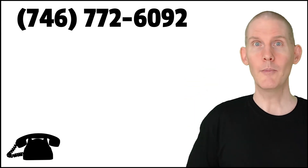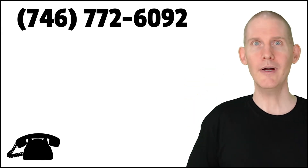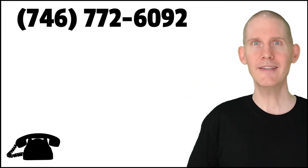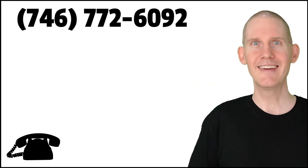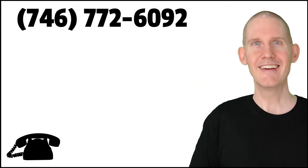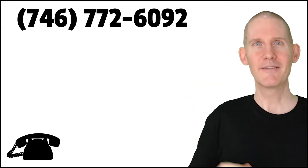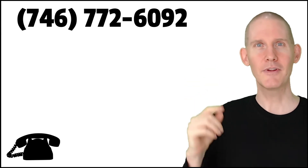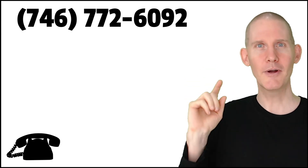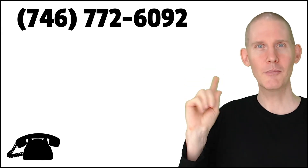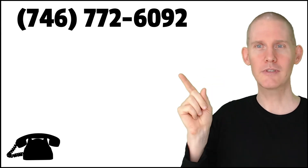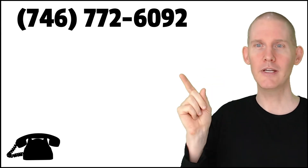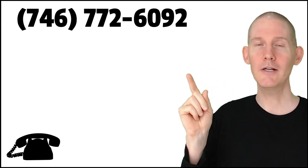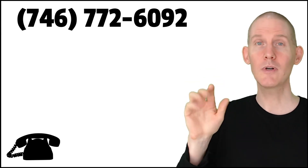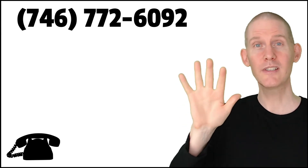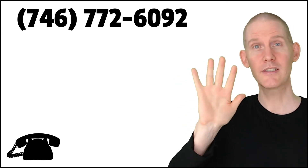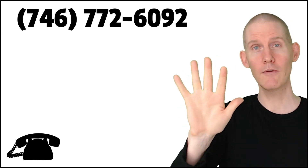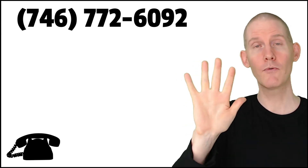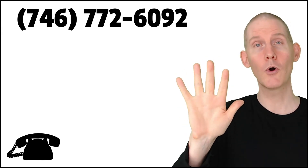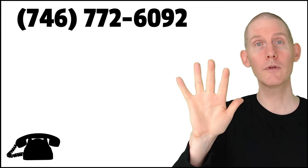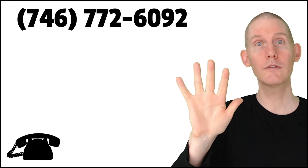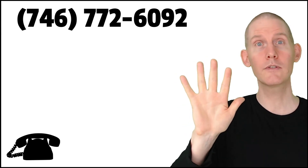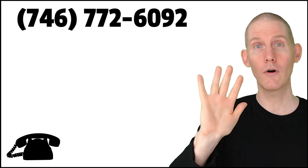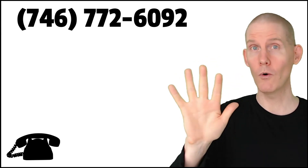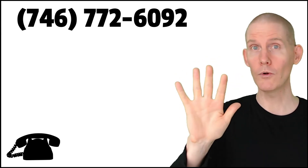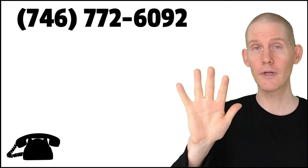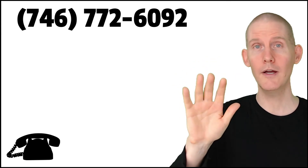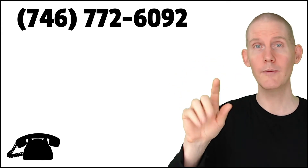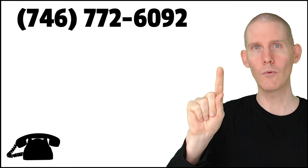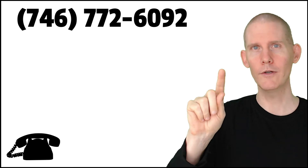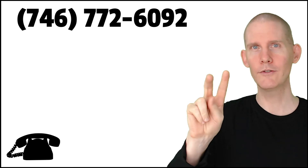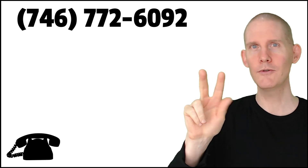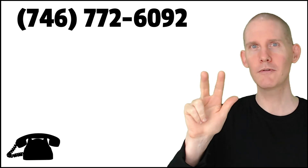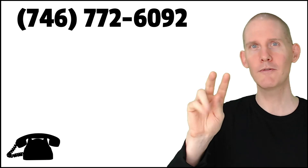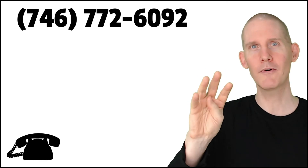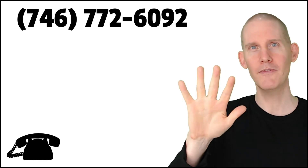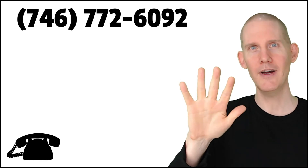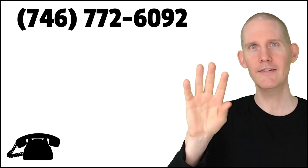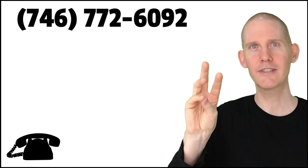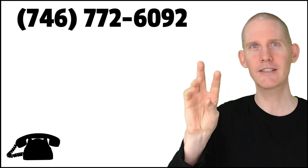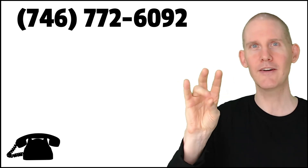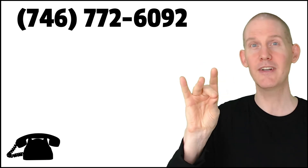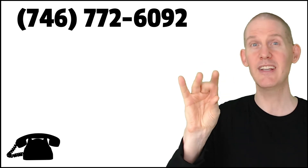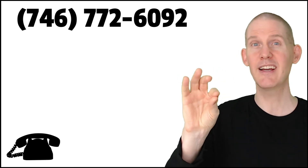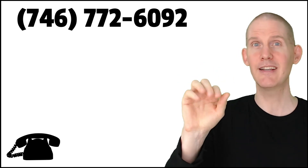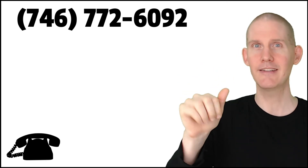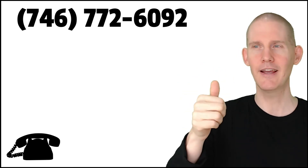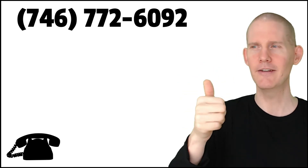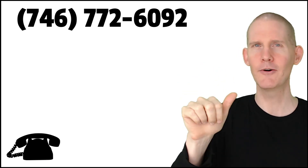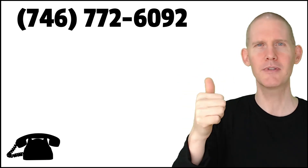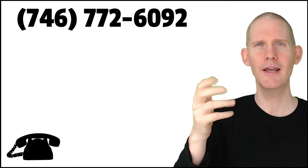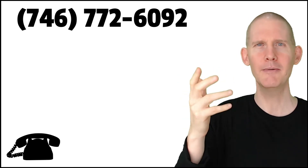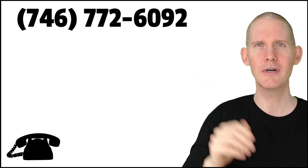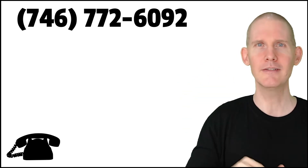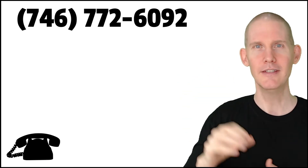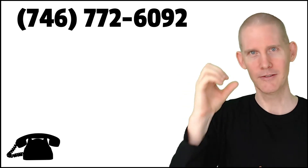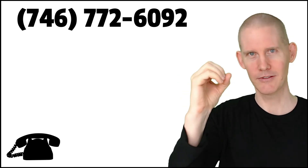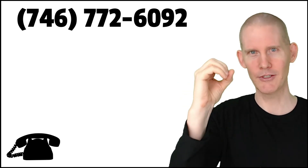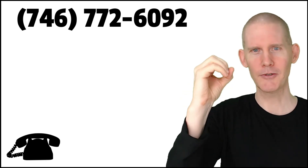But for the numbers here, we're going to stay forward this whole time. 1, 2, 3, 4, 5, 6, 7, 8, 9, and 10. No 10, but zeros